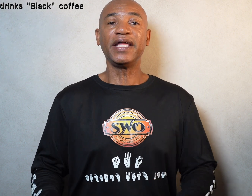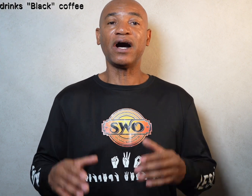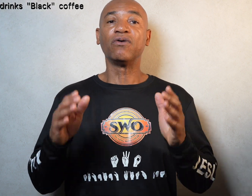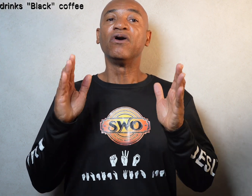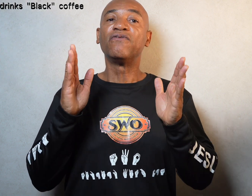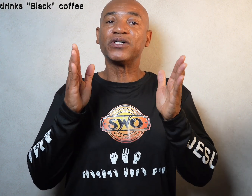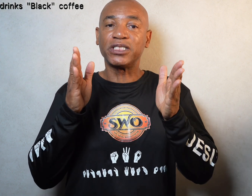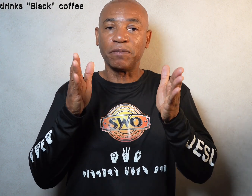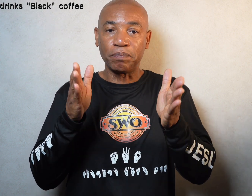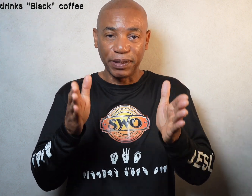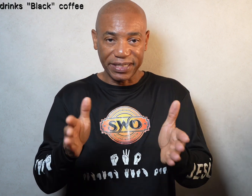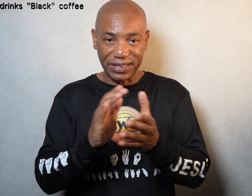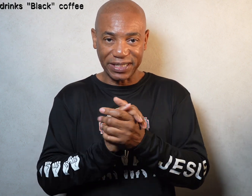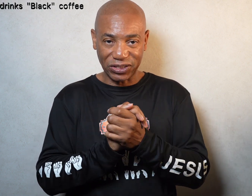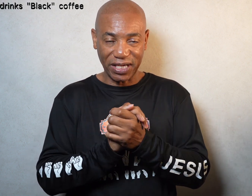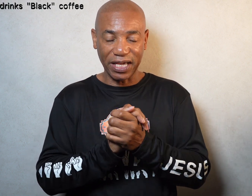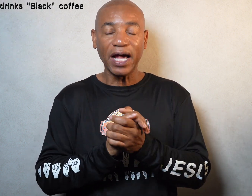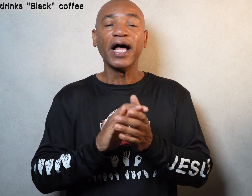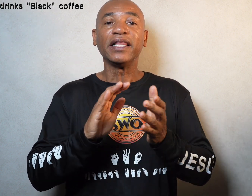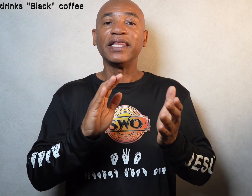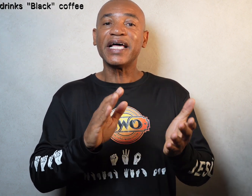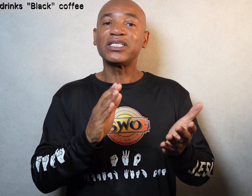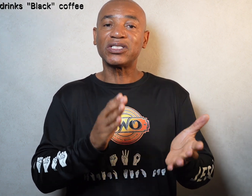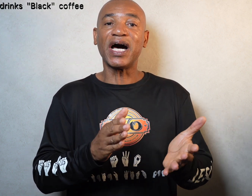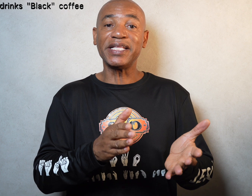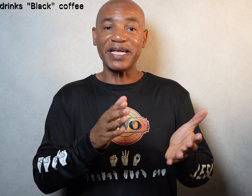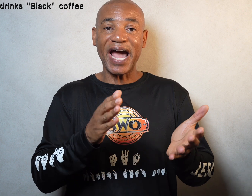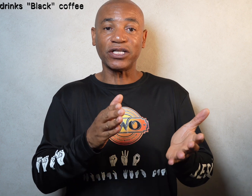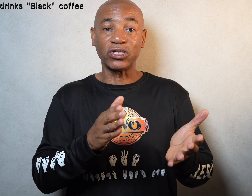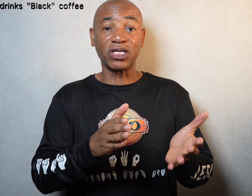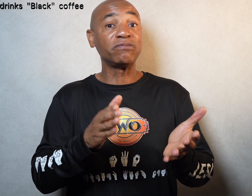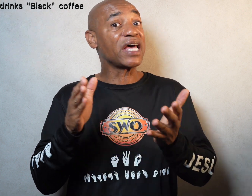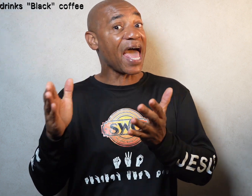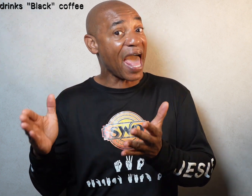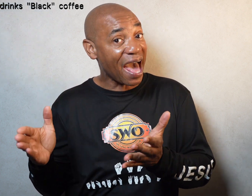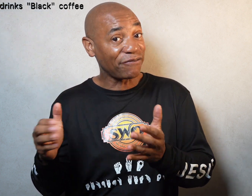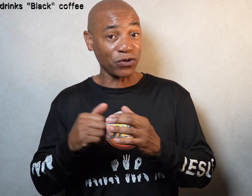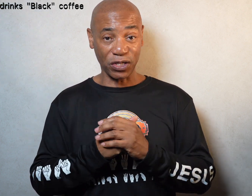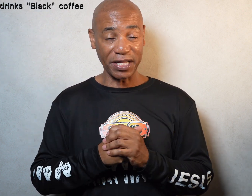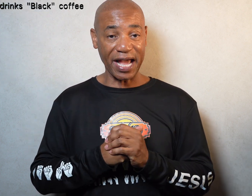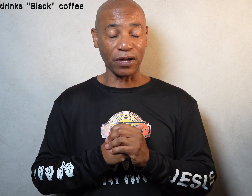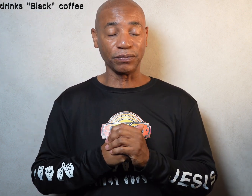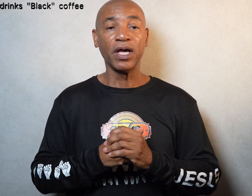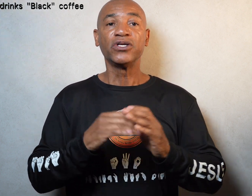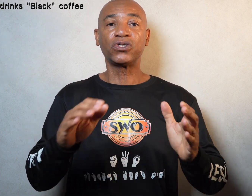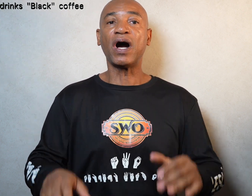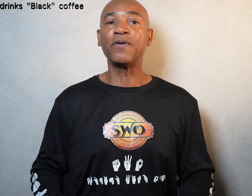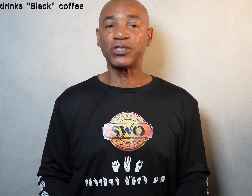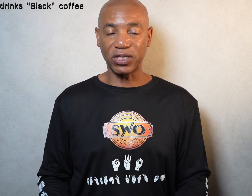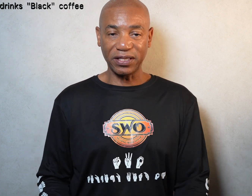Now, for simplicity's sake, let's sign the adjectives after the noun. So I would say